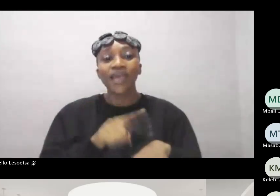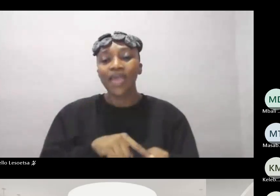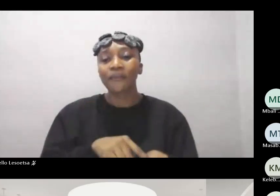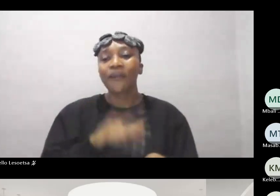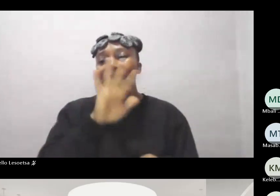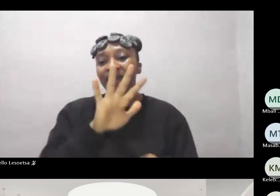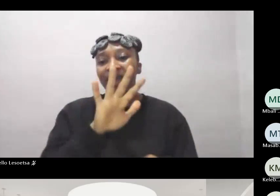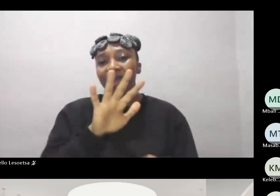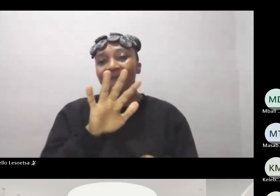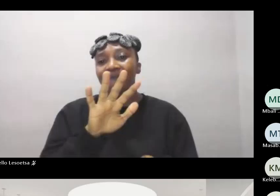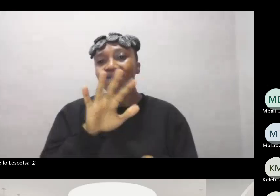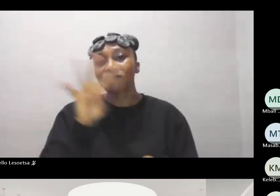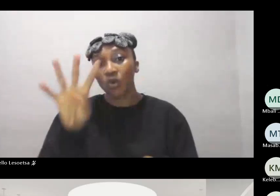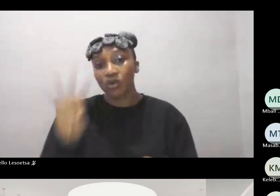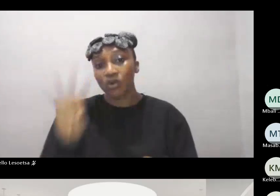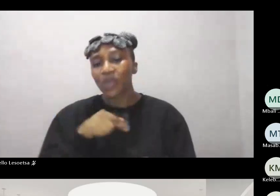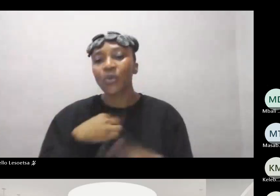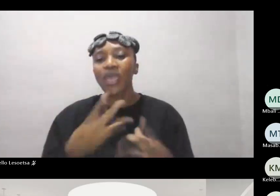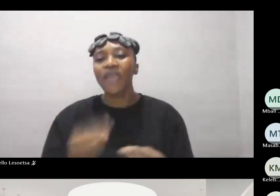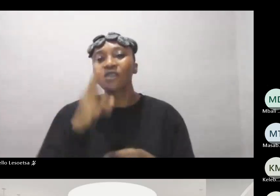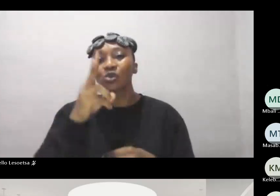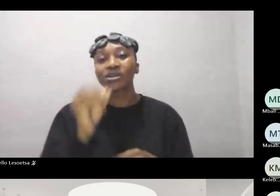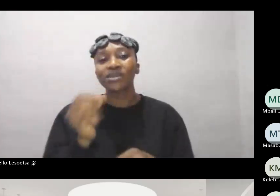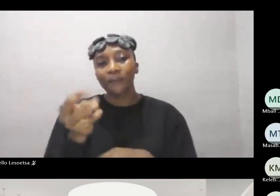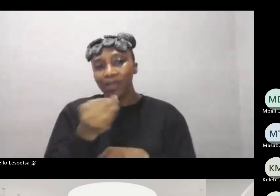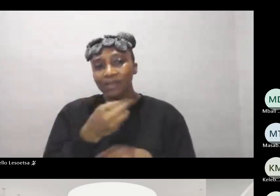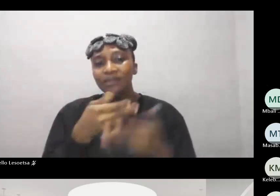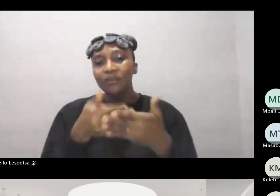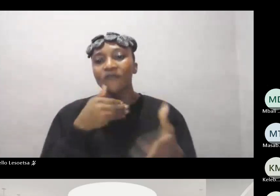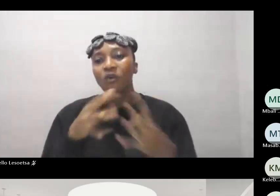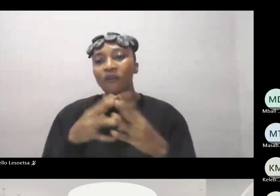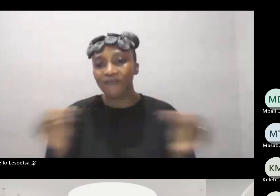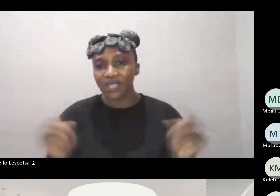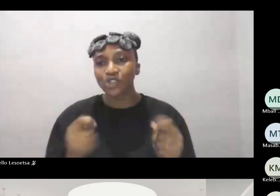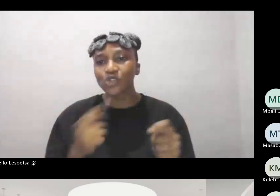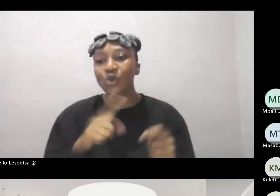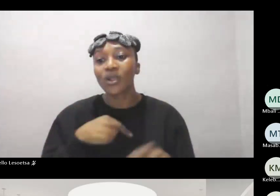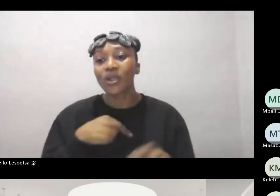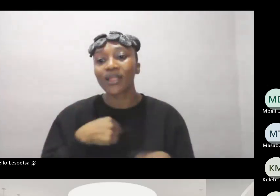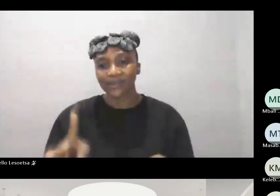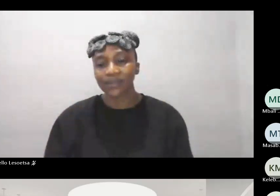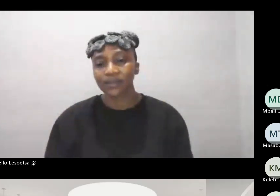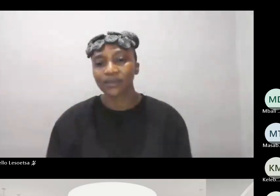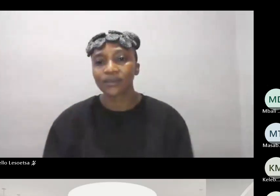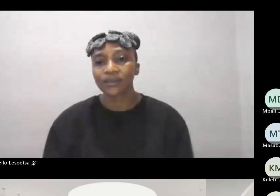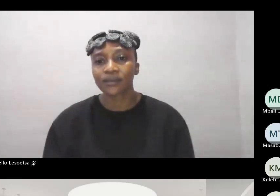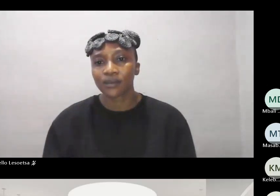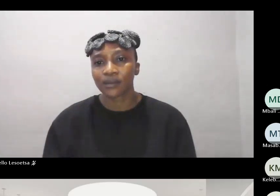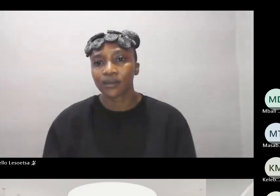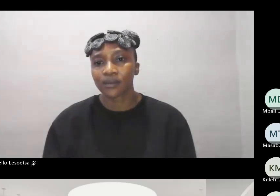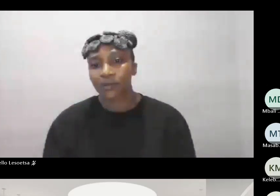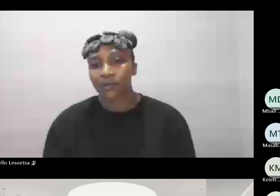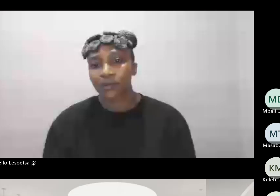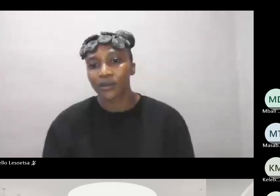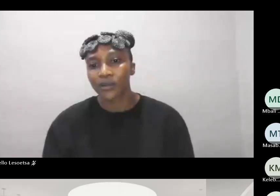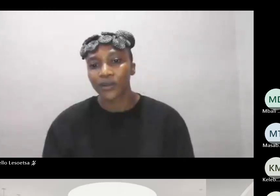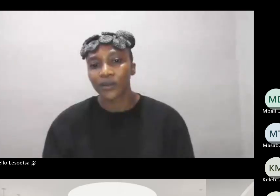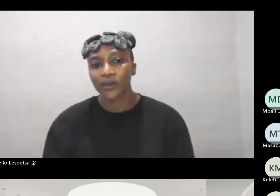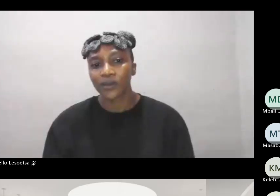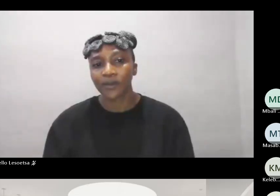go. So let's see. I'm just going to give a bit of context with regards